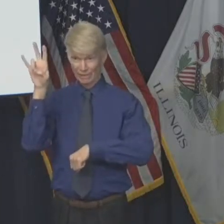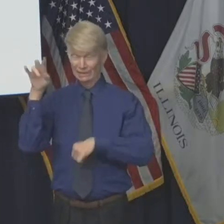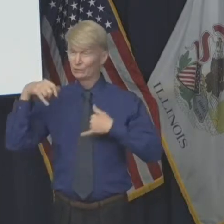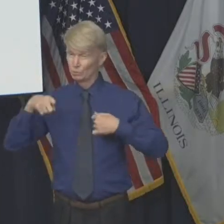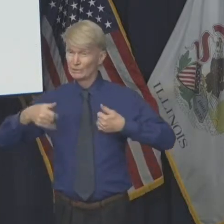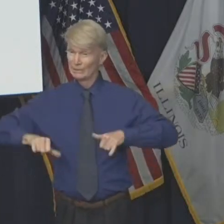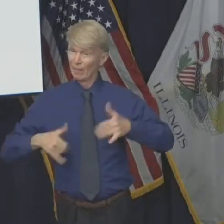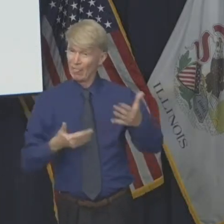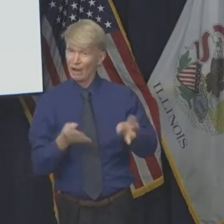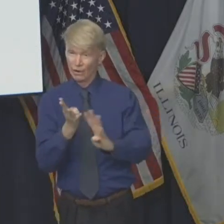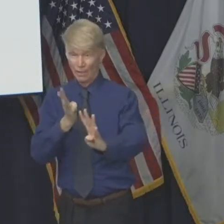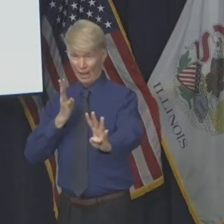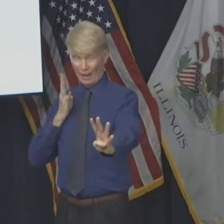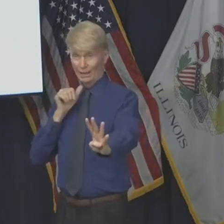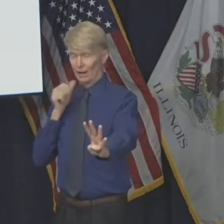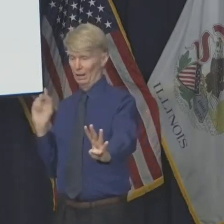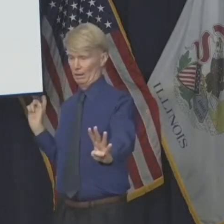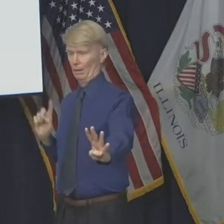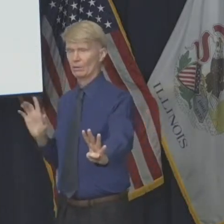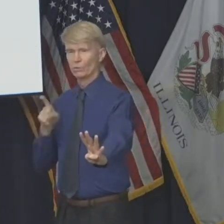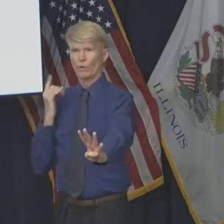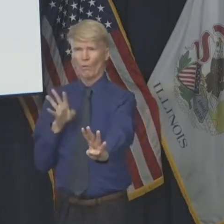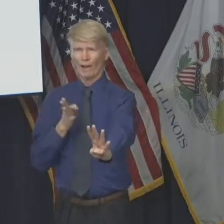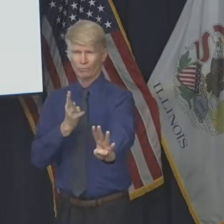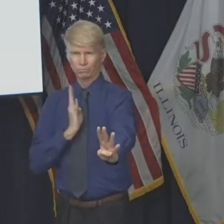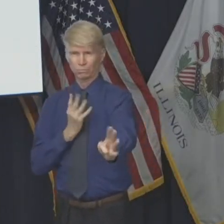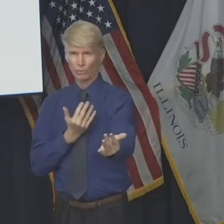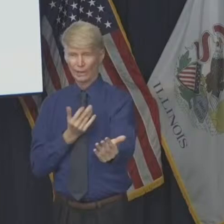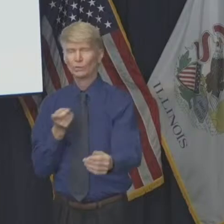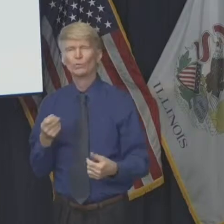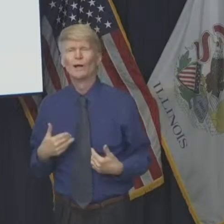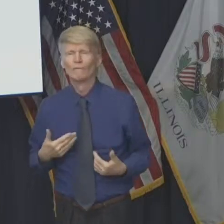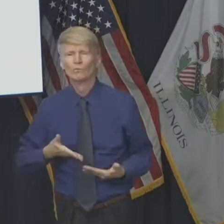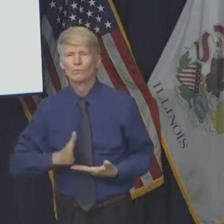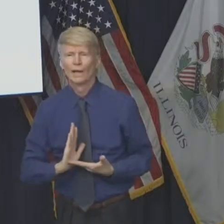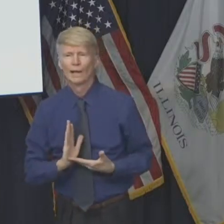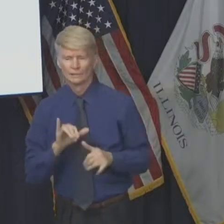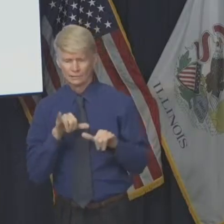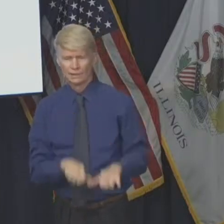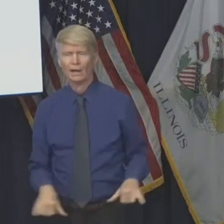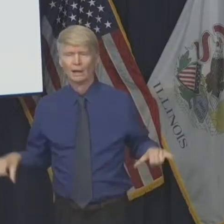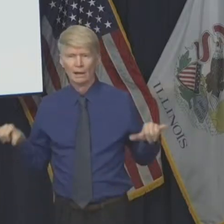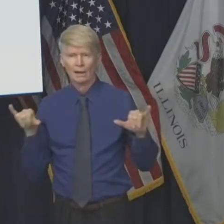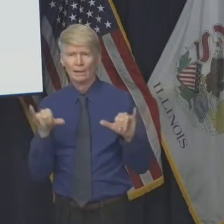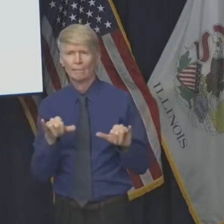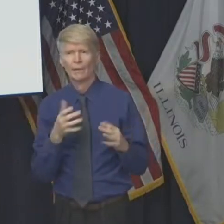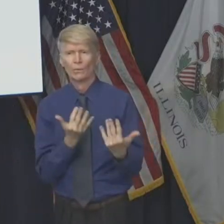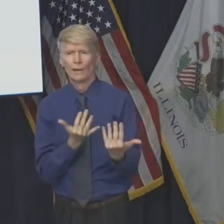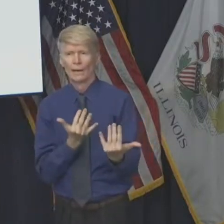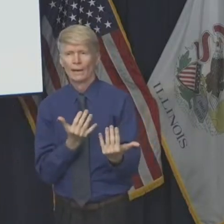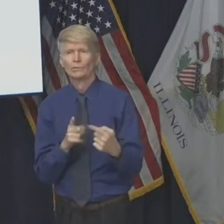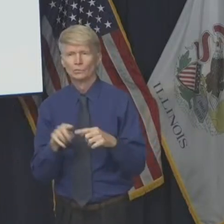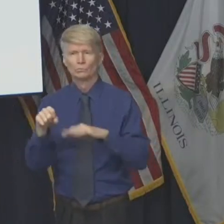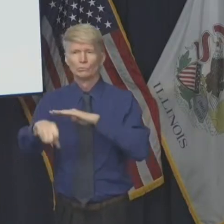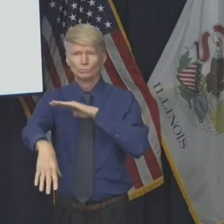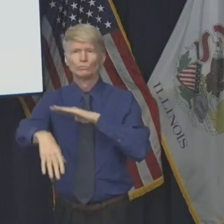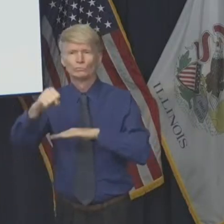tonight, when polls are scheduled to close, you have the right to continue waiting and cast your